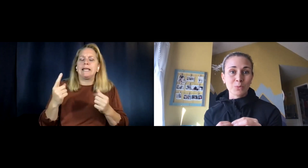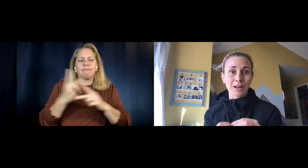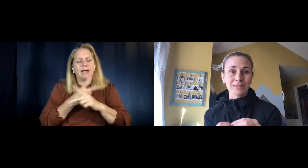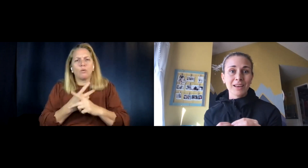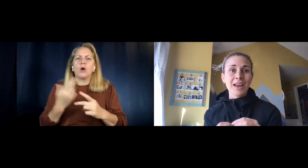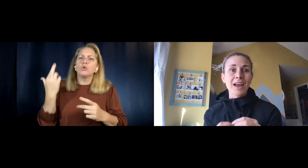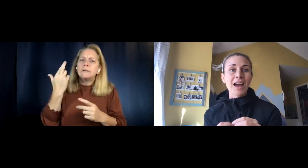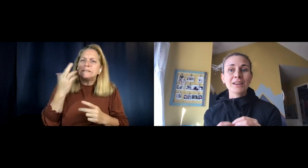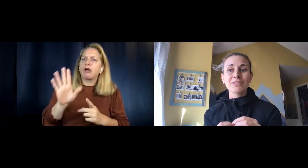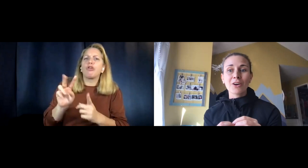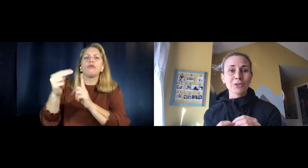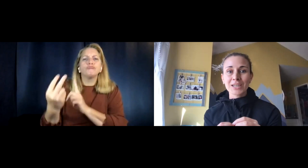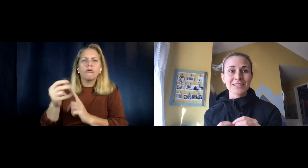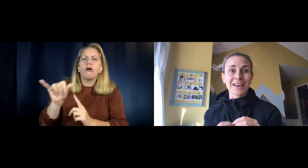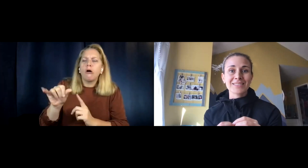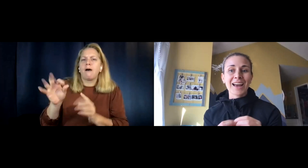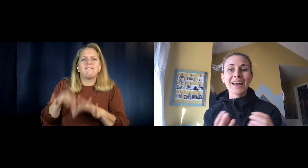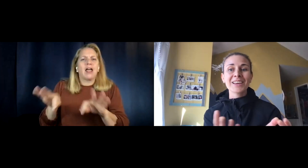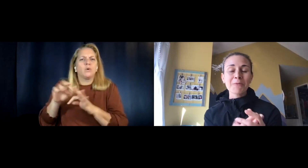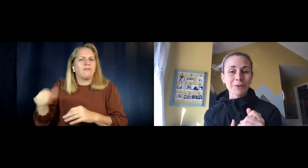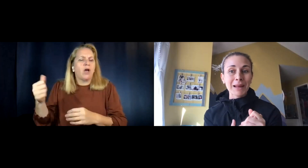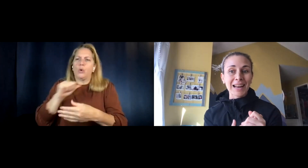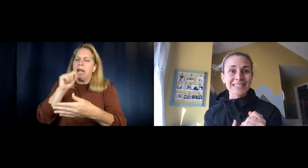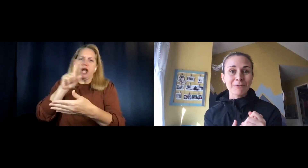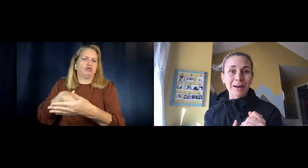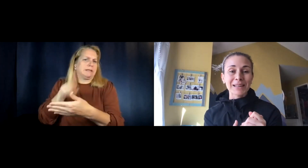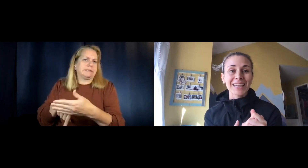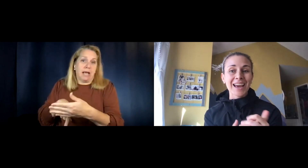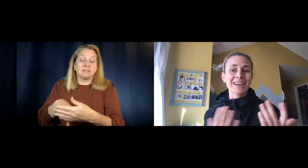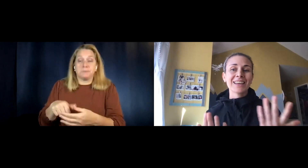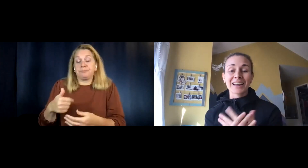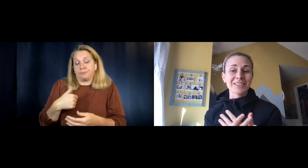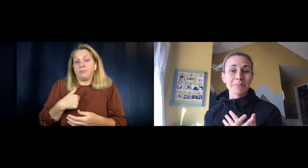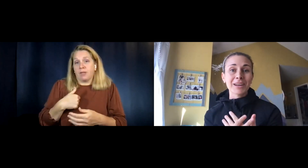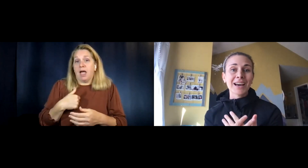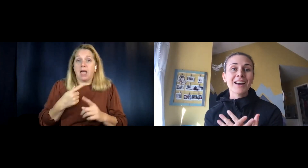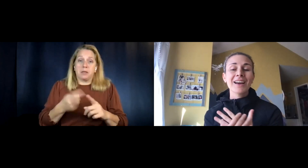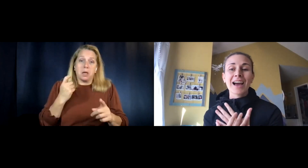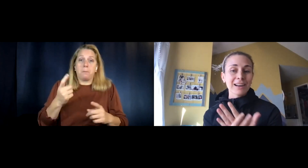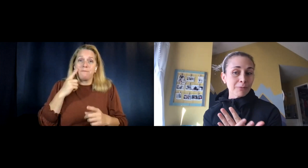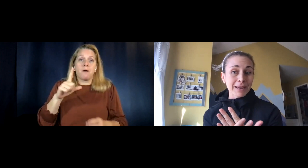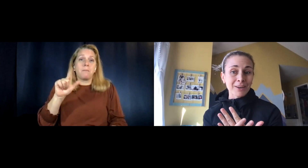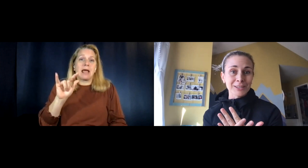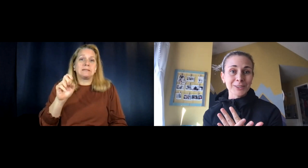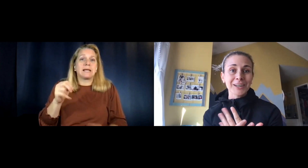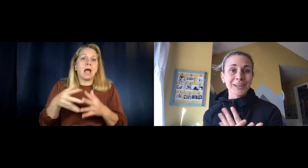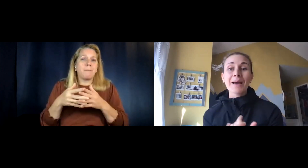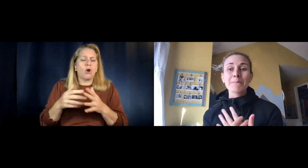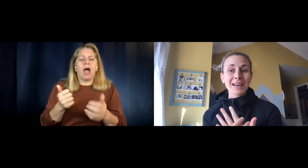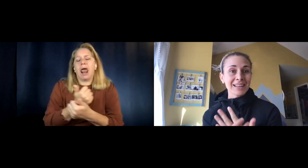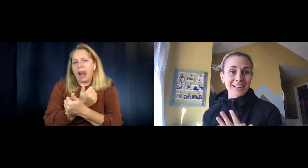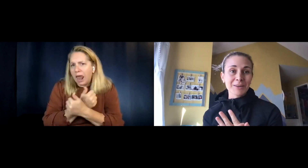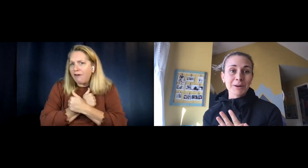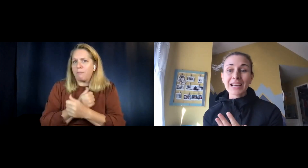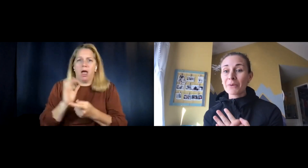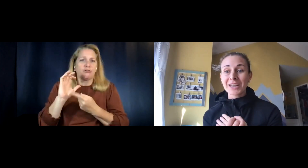as well, and not criticize. And I come from a Latin family, and in Latin America, I love my culture, but